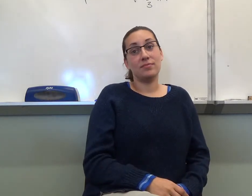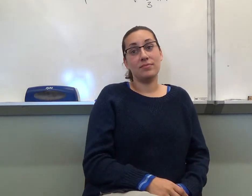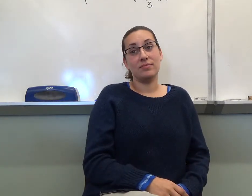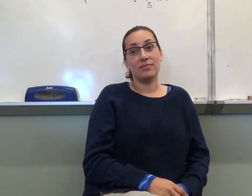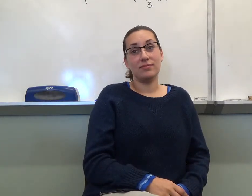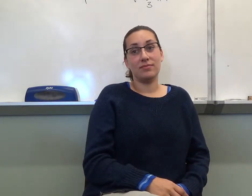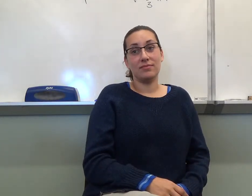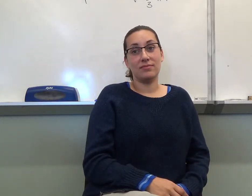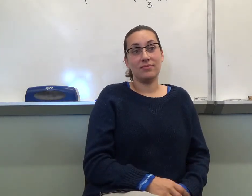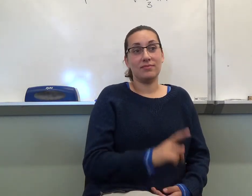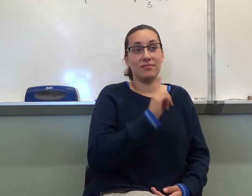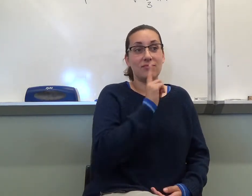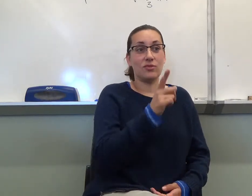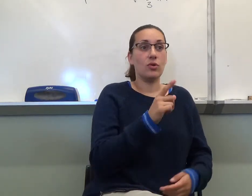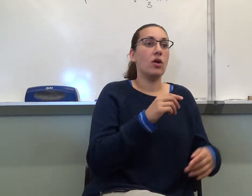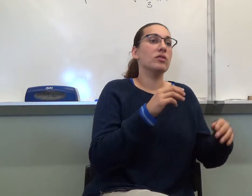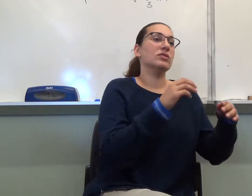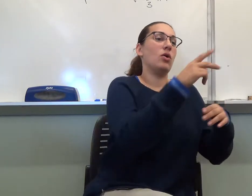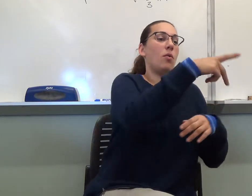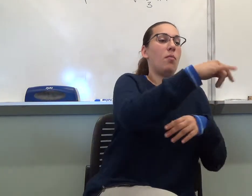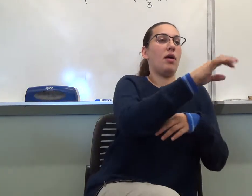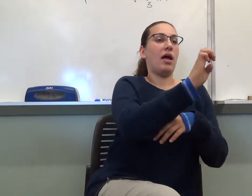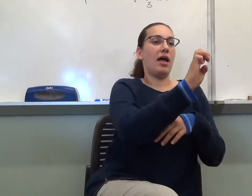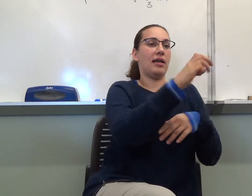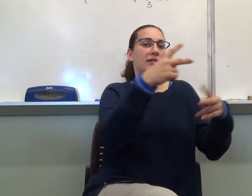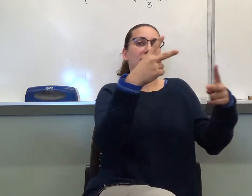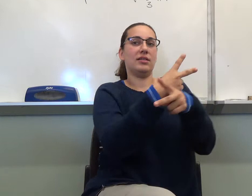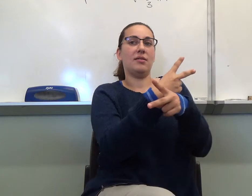squared, times the length is going to be 90.